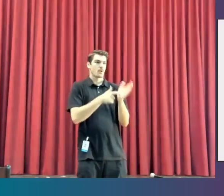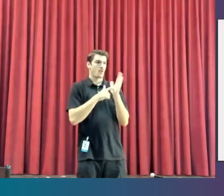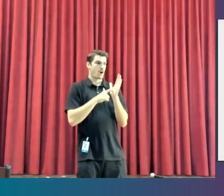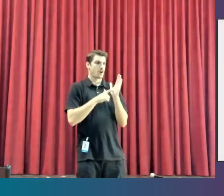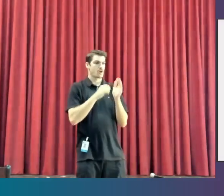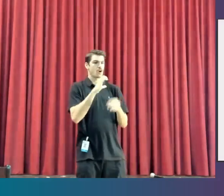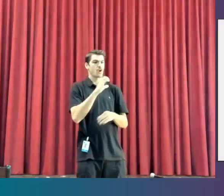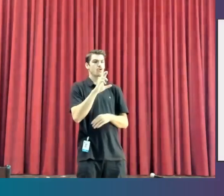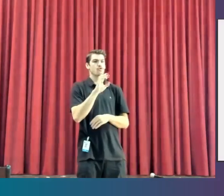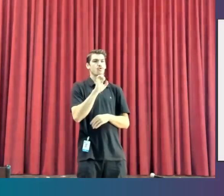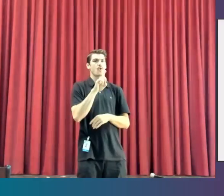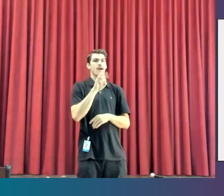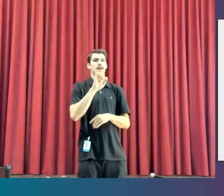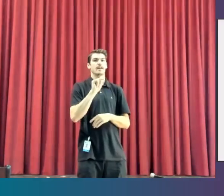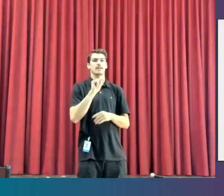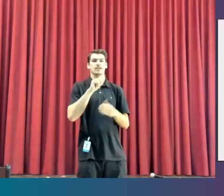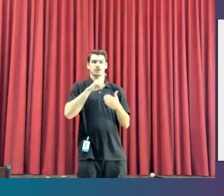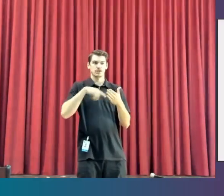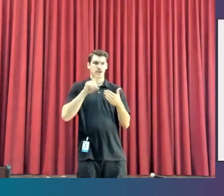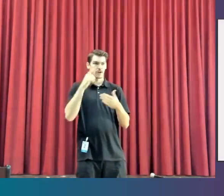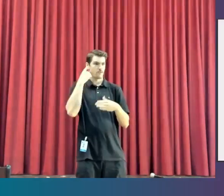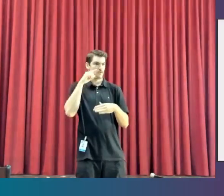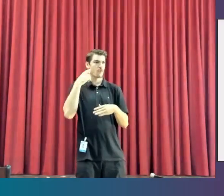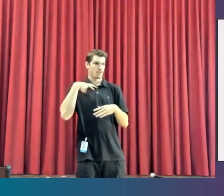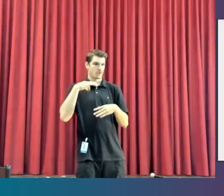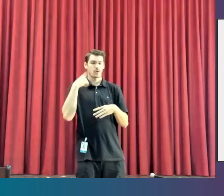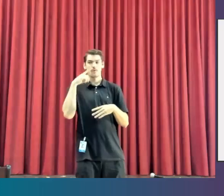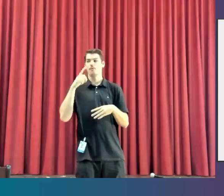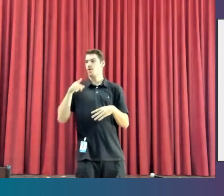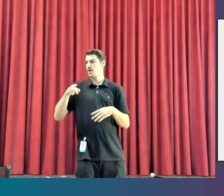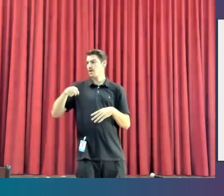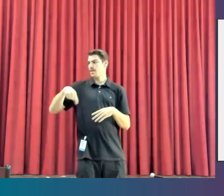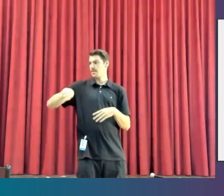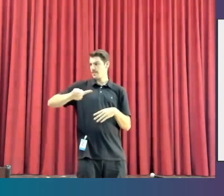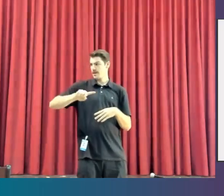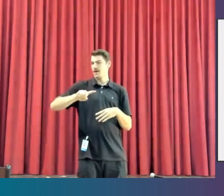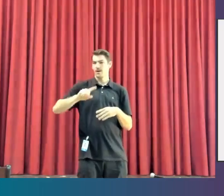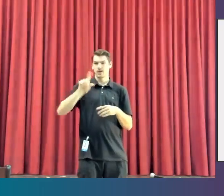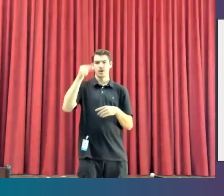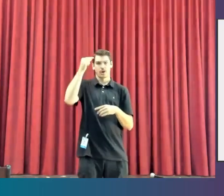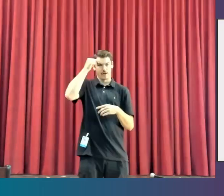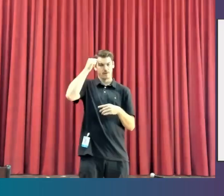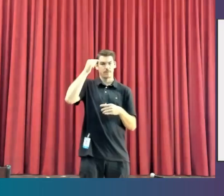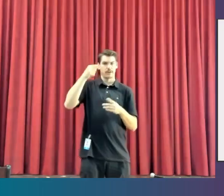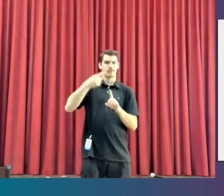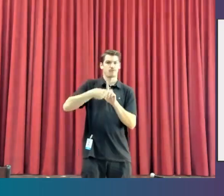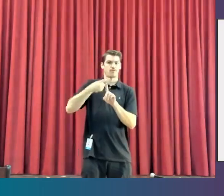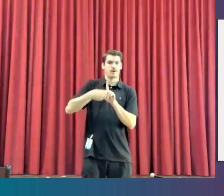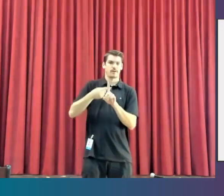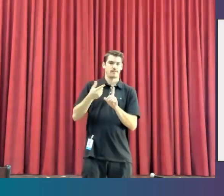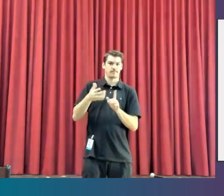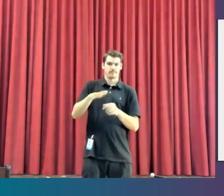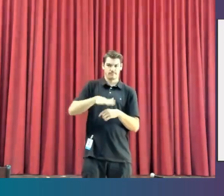check for applicants who are using a government rent subsidy.